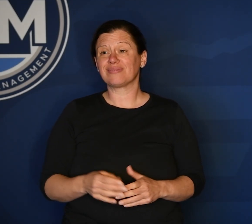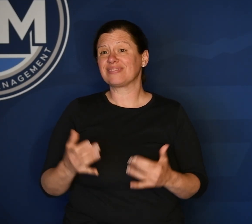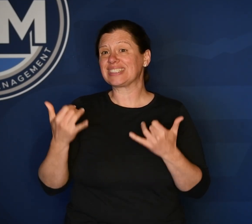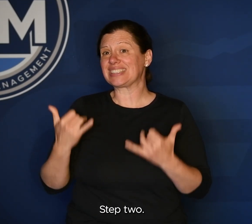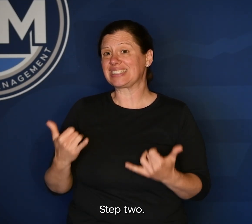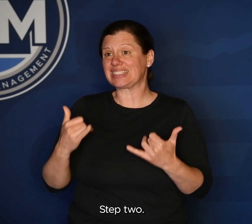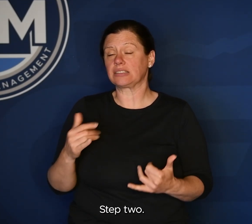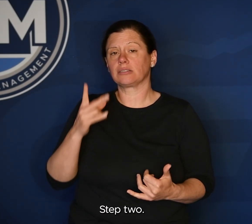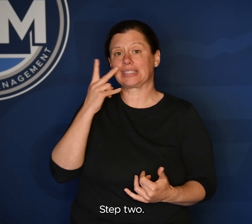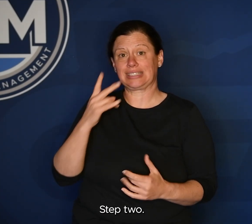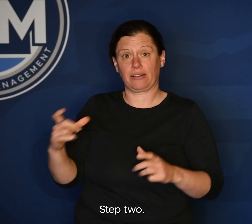Step 2.